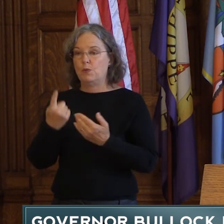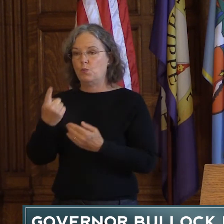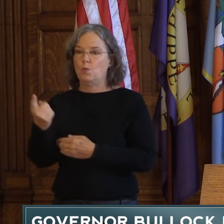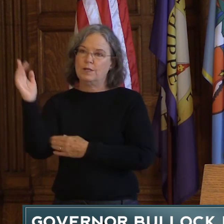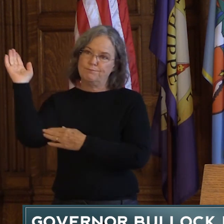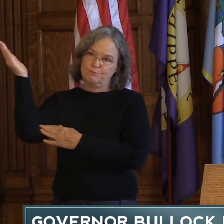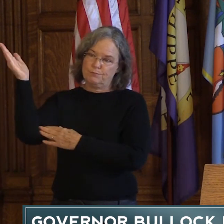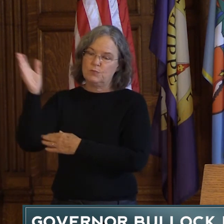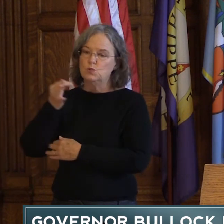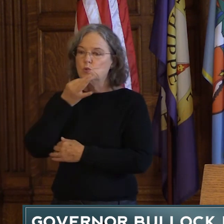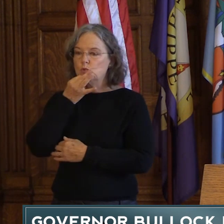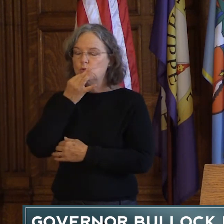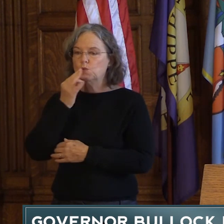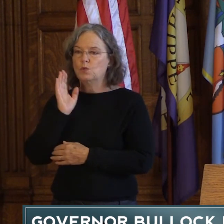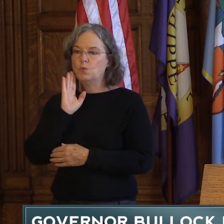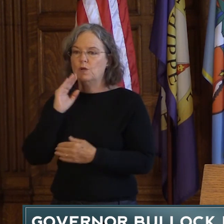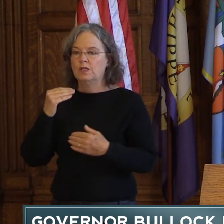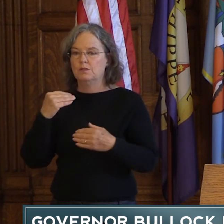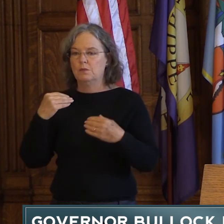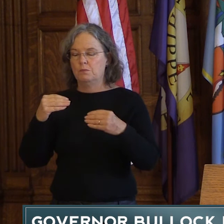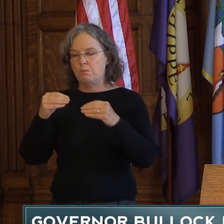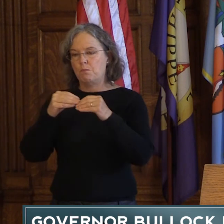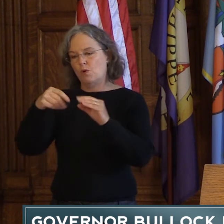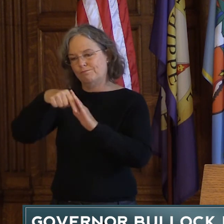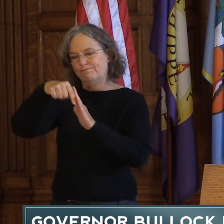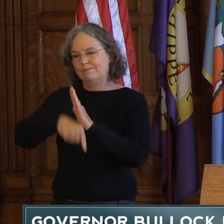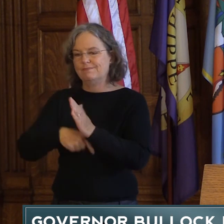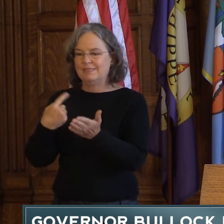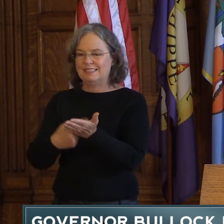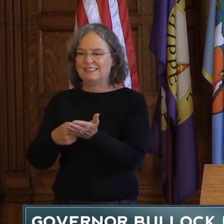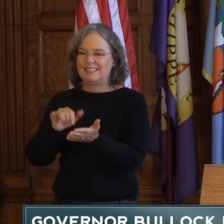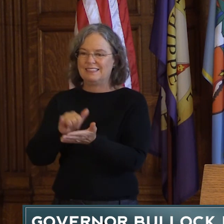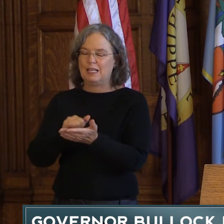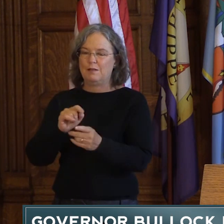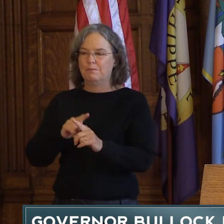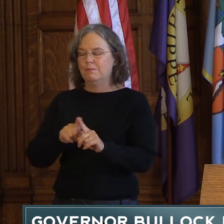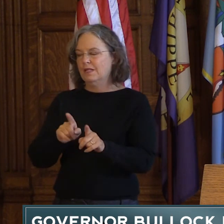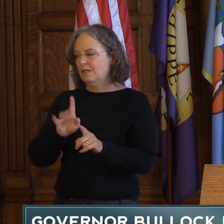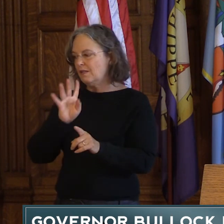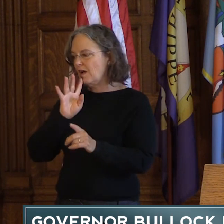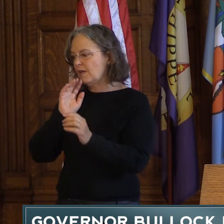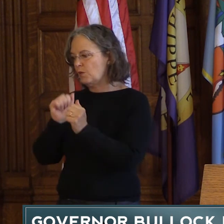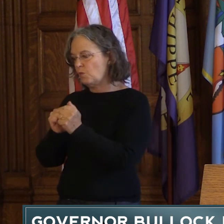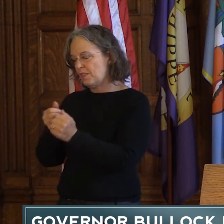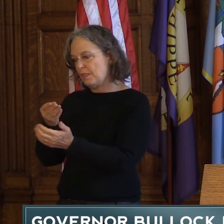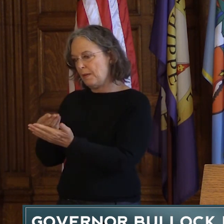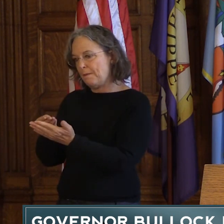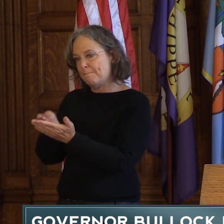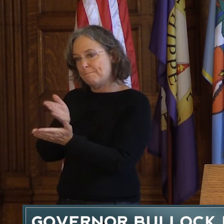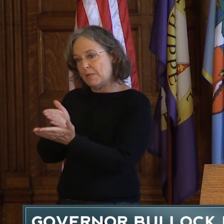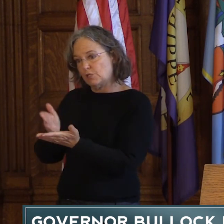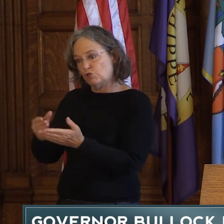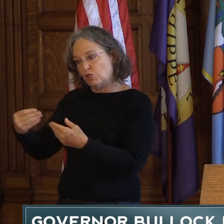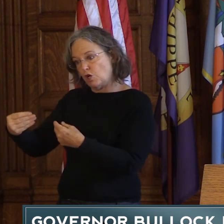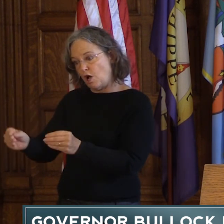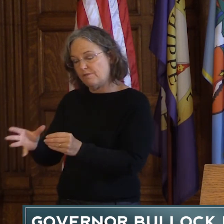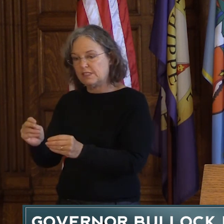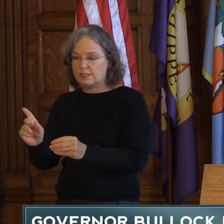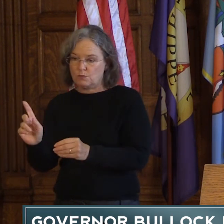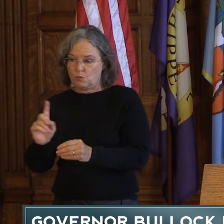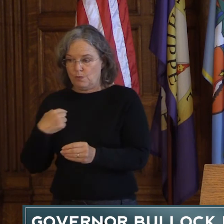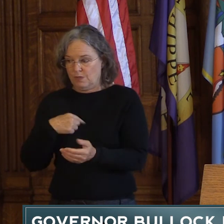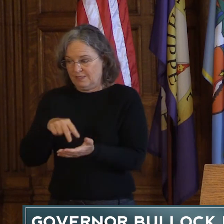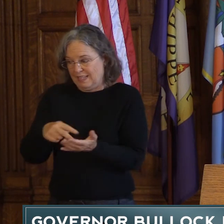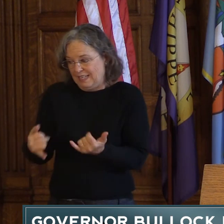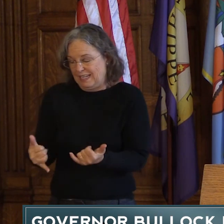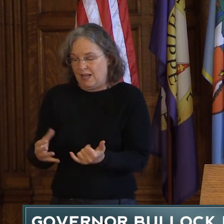have a more in-depth discussion about that, but in regular contact with budget office, both where we are and how we're